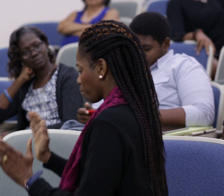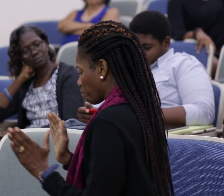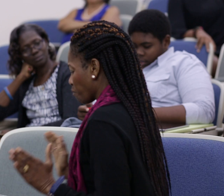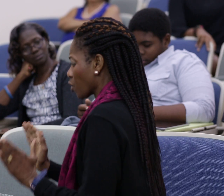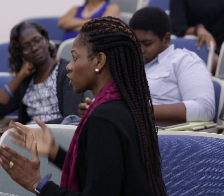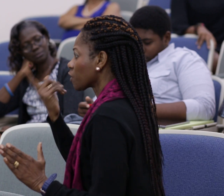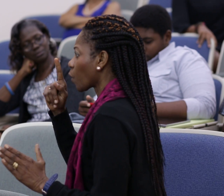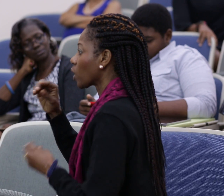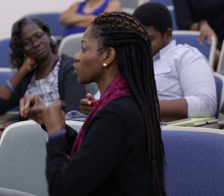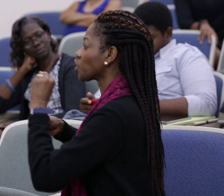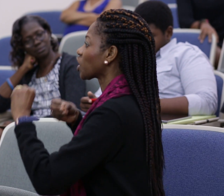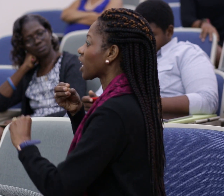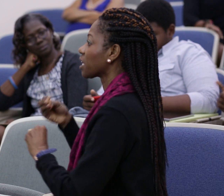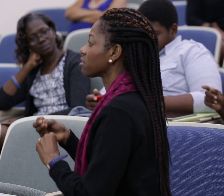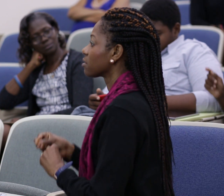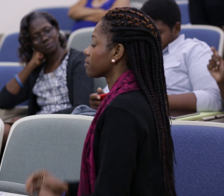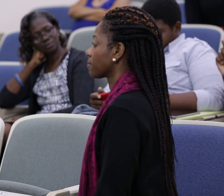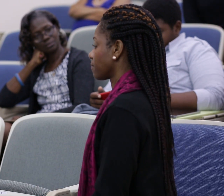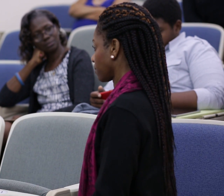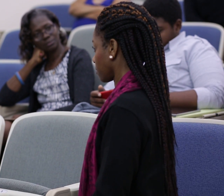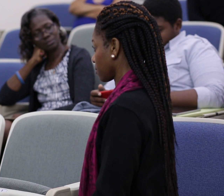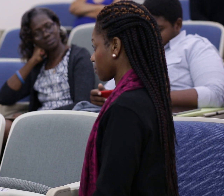and how much a thousands,